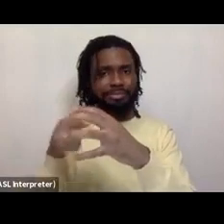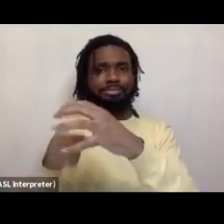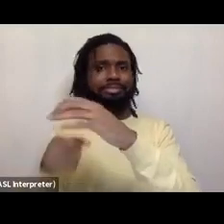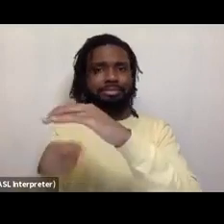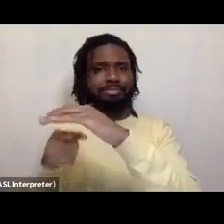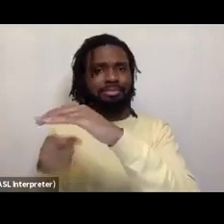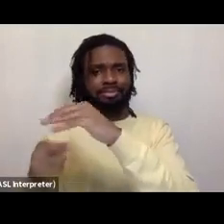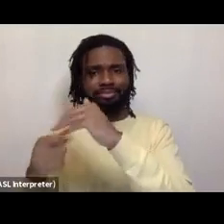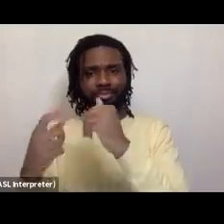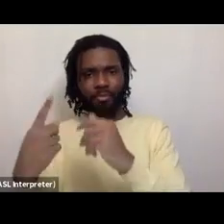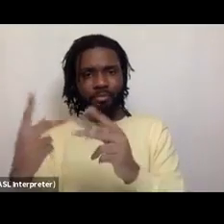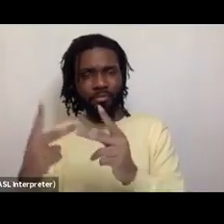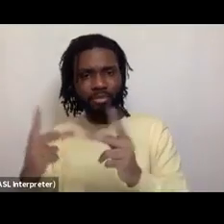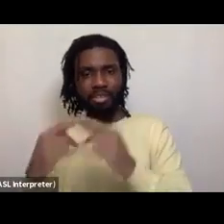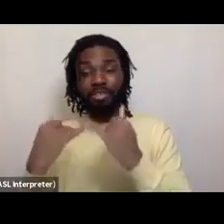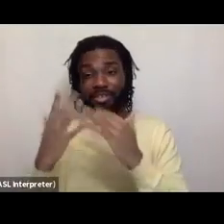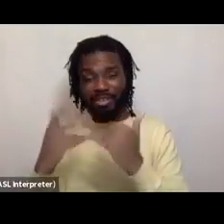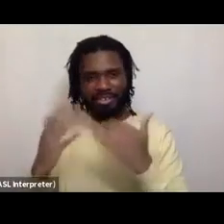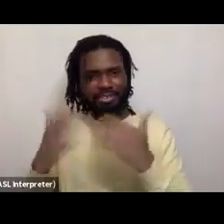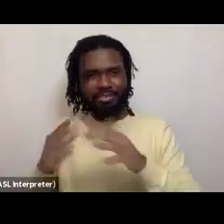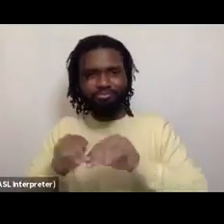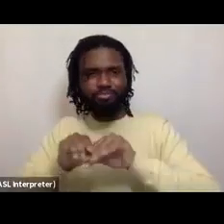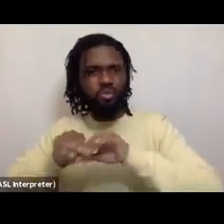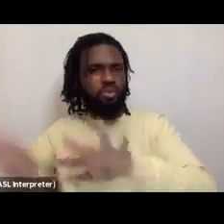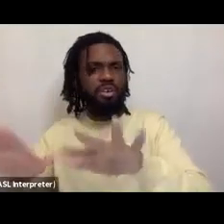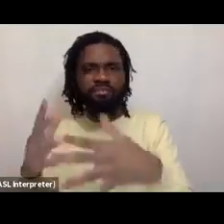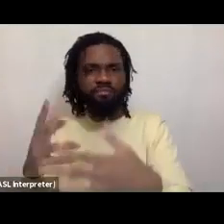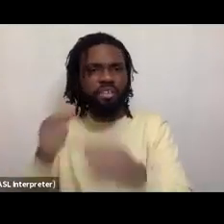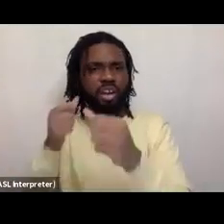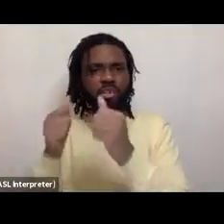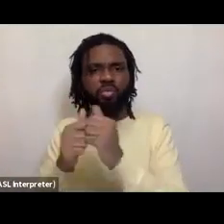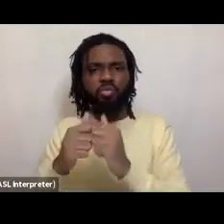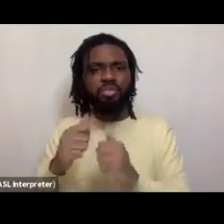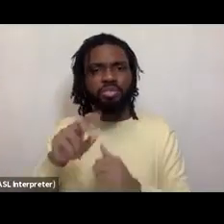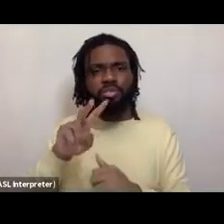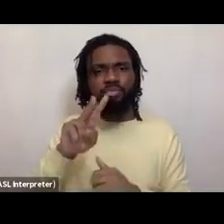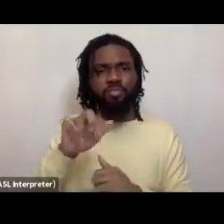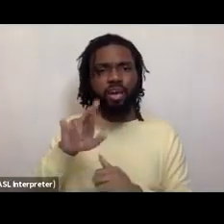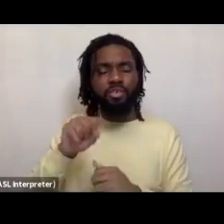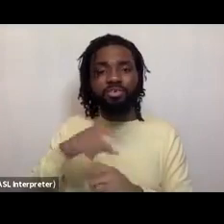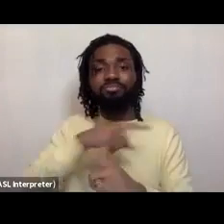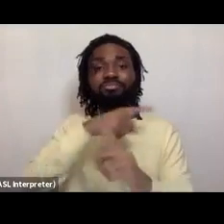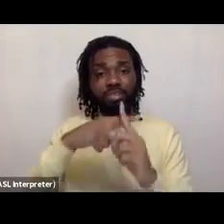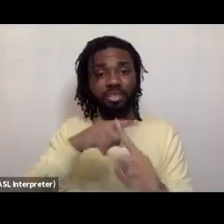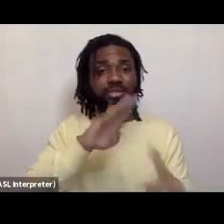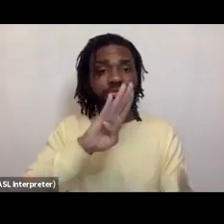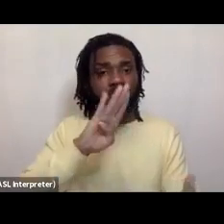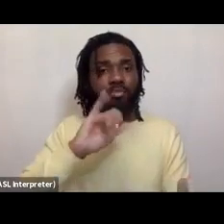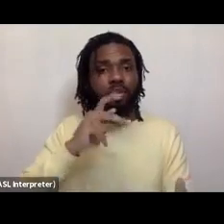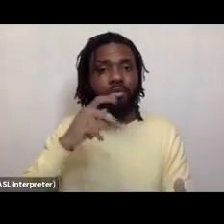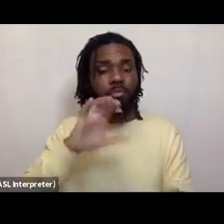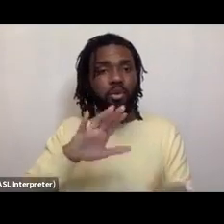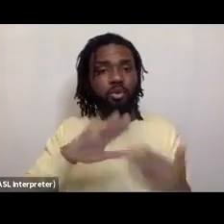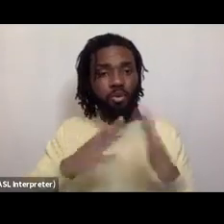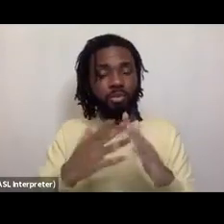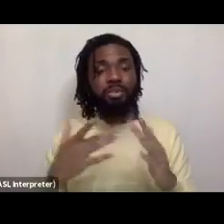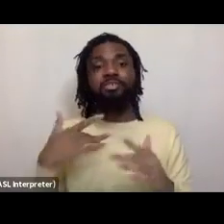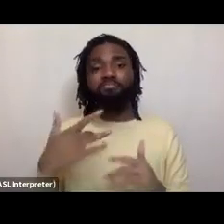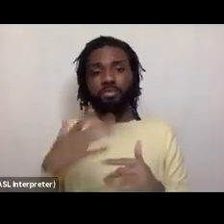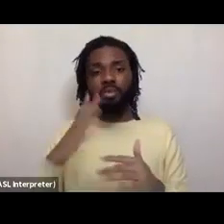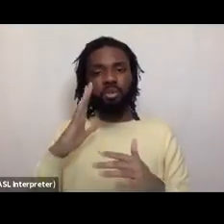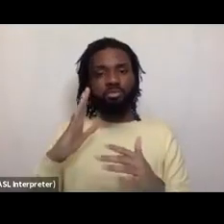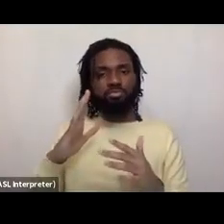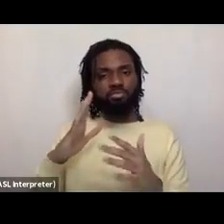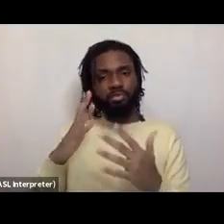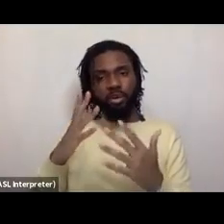being hotspots for the virus. And BIPOC community also are more likely to live in areas with less